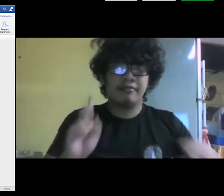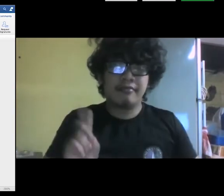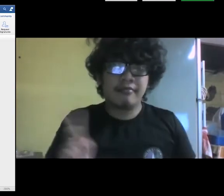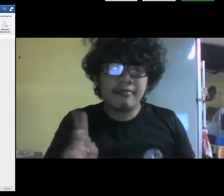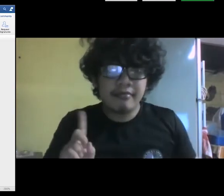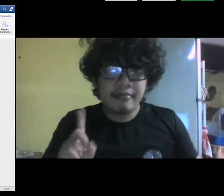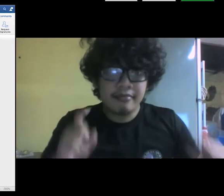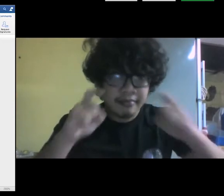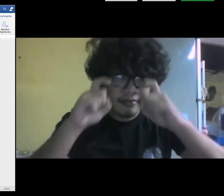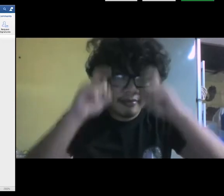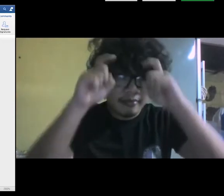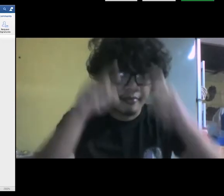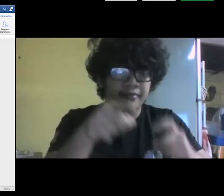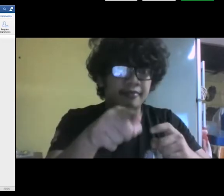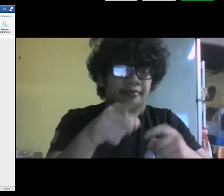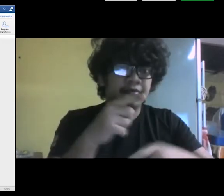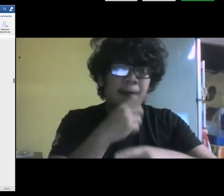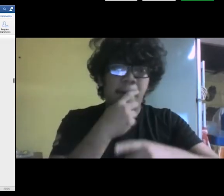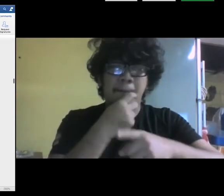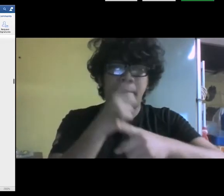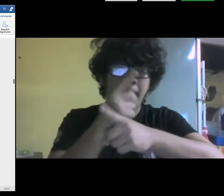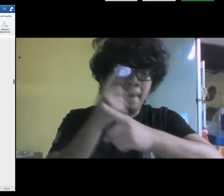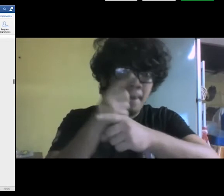So example number 1,